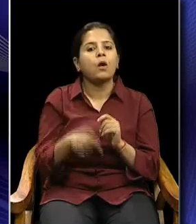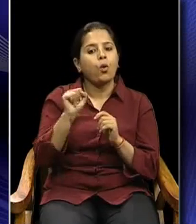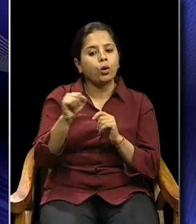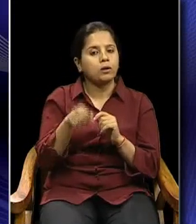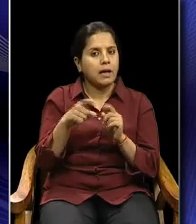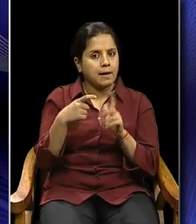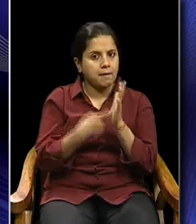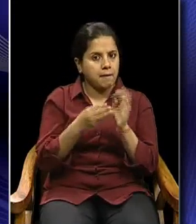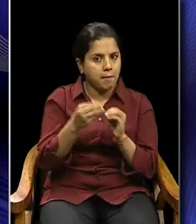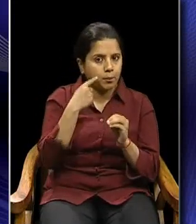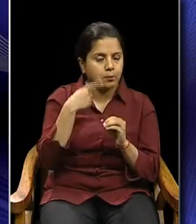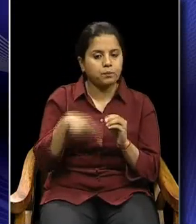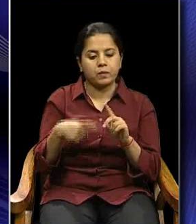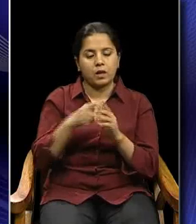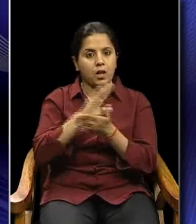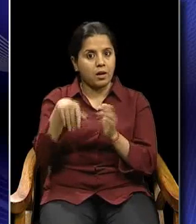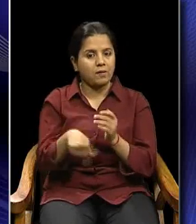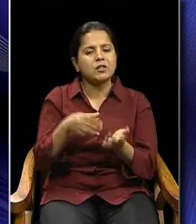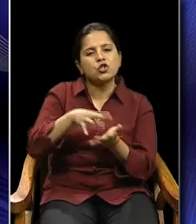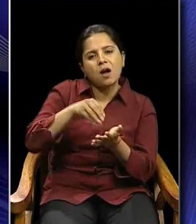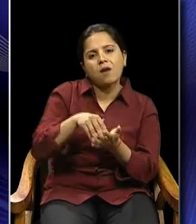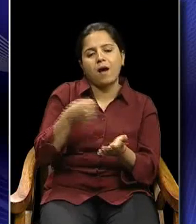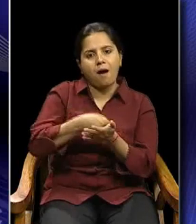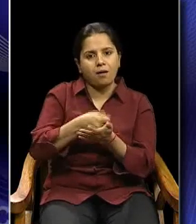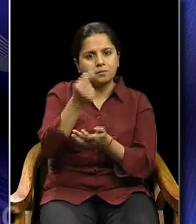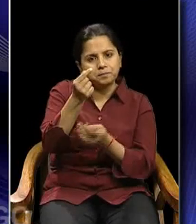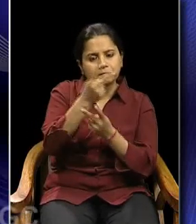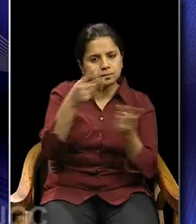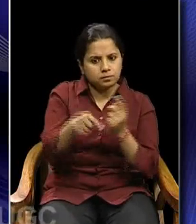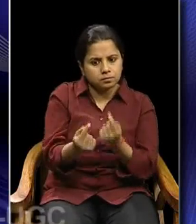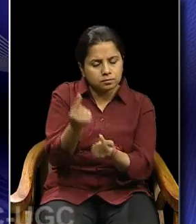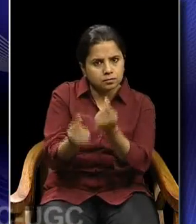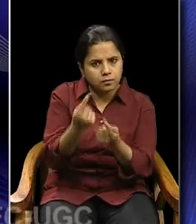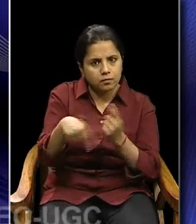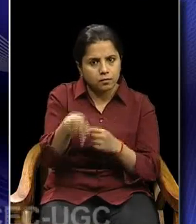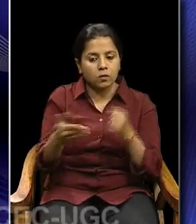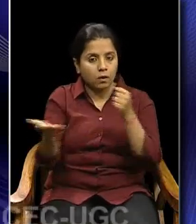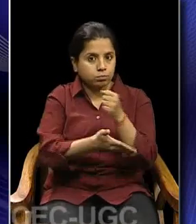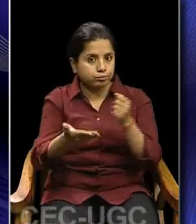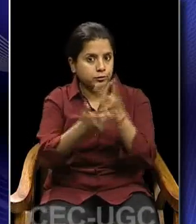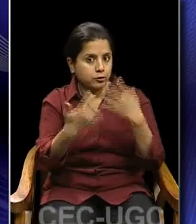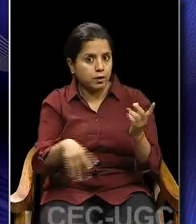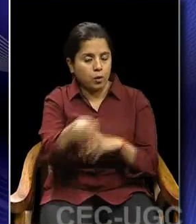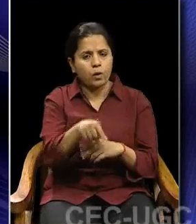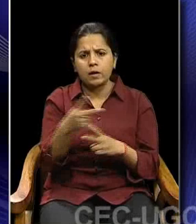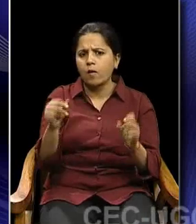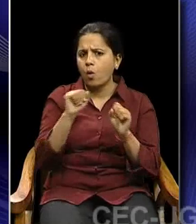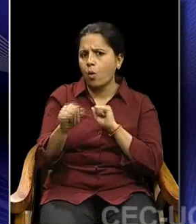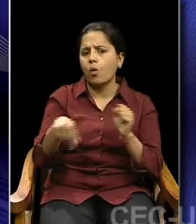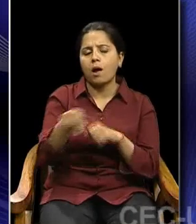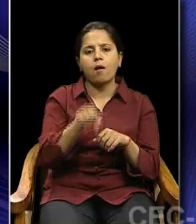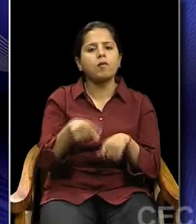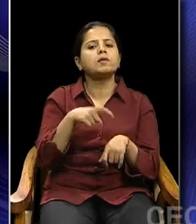the Kharif, these are the two ones, and how both these crops, when they are being cultivated, they have different kinds of